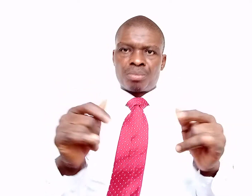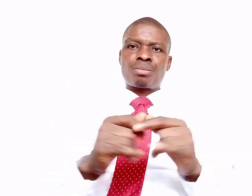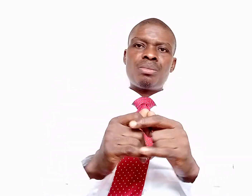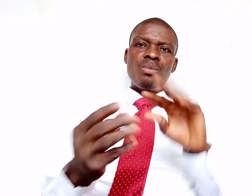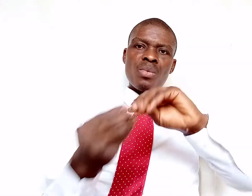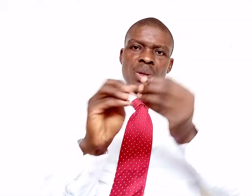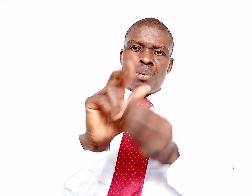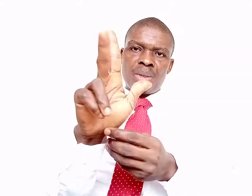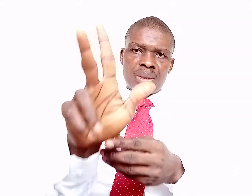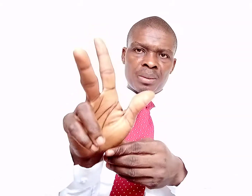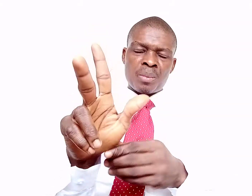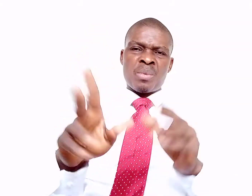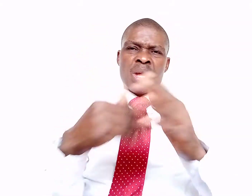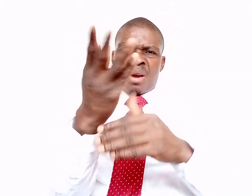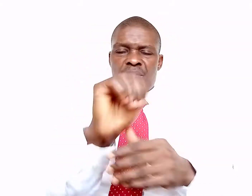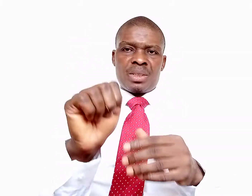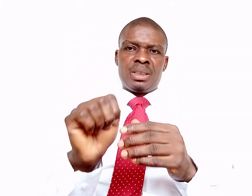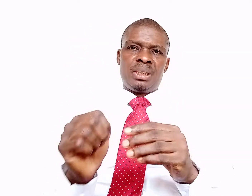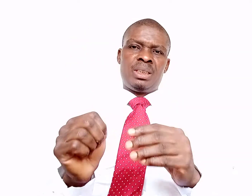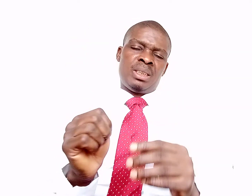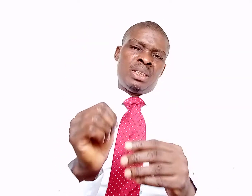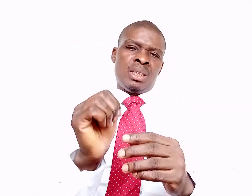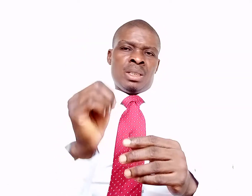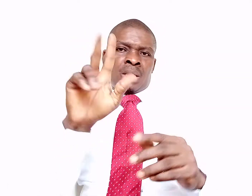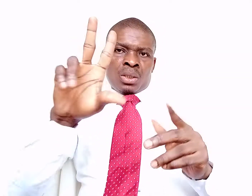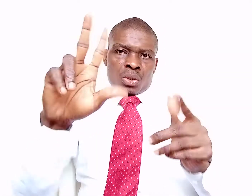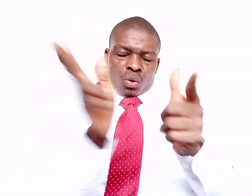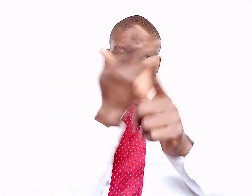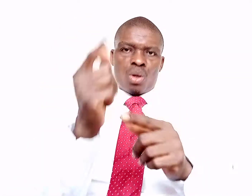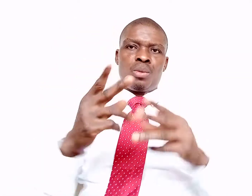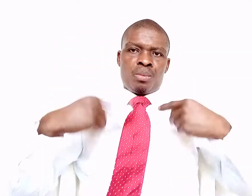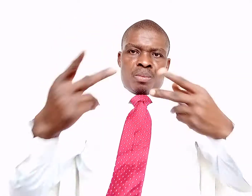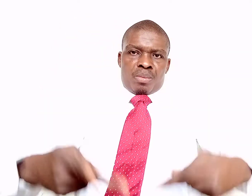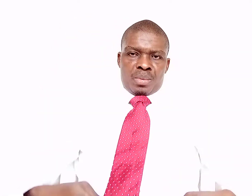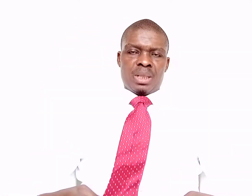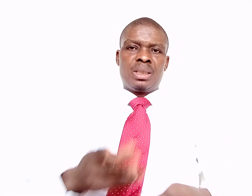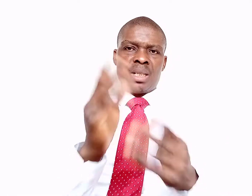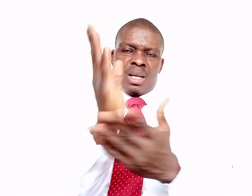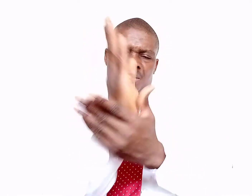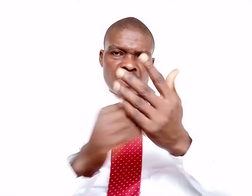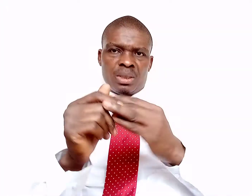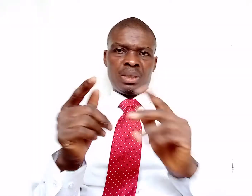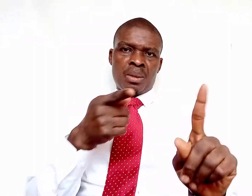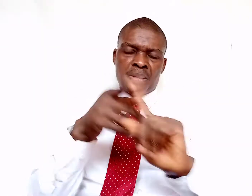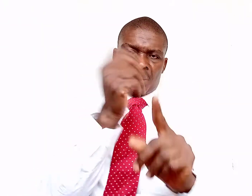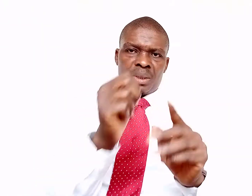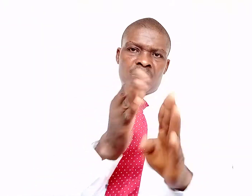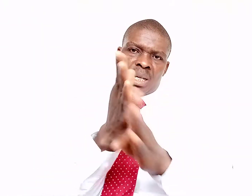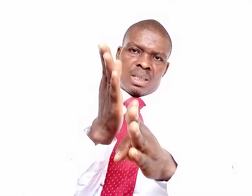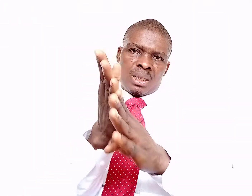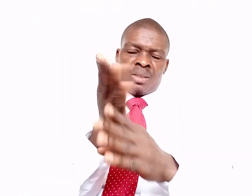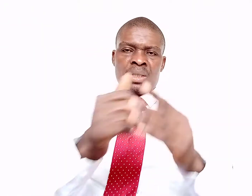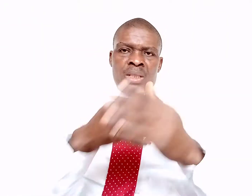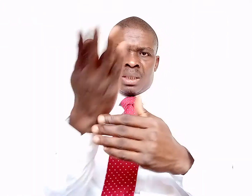3. Avoid the second person narrative. An important part of the narrative essay is the fact that the writer